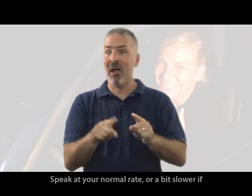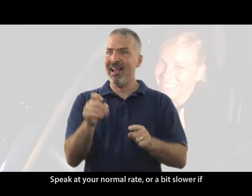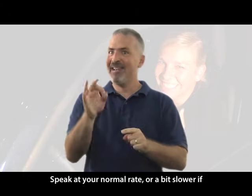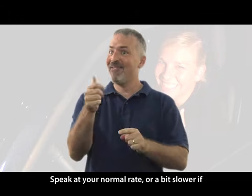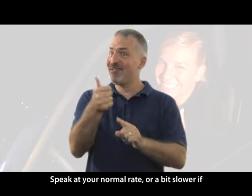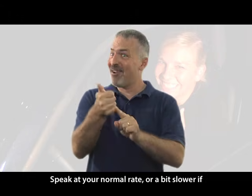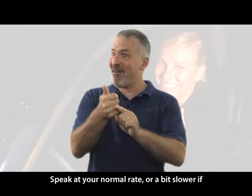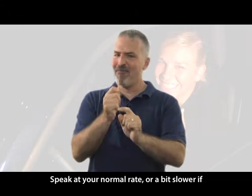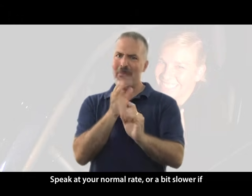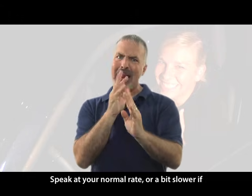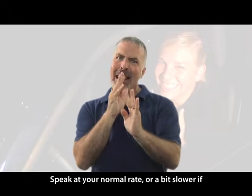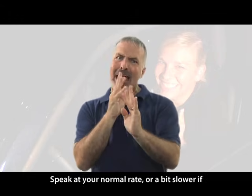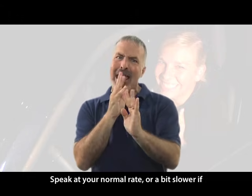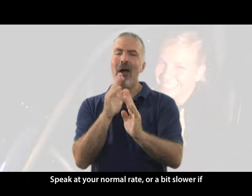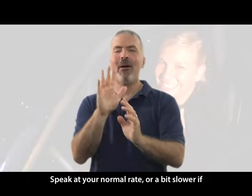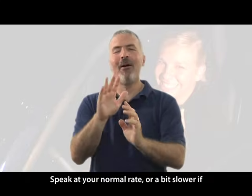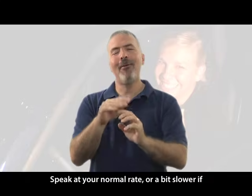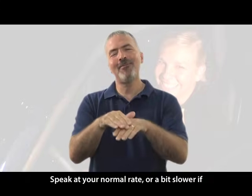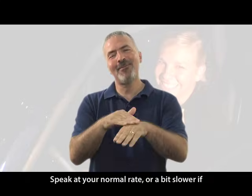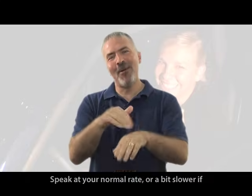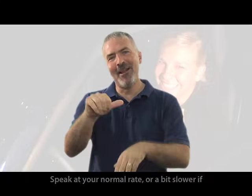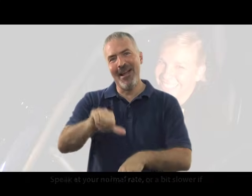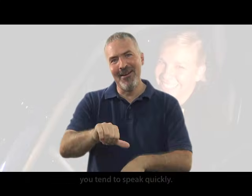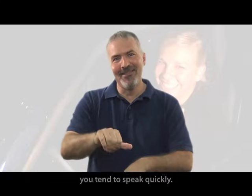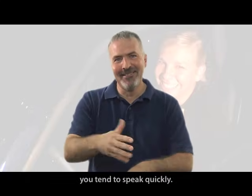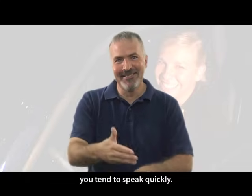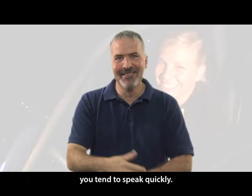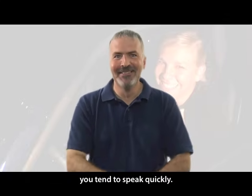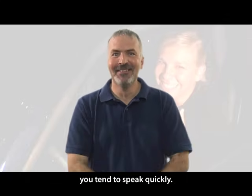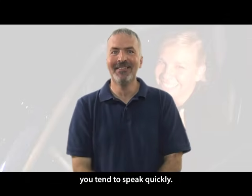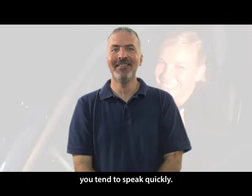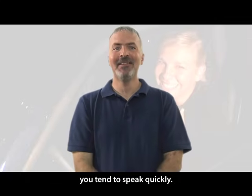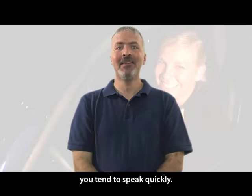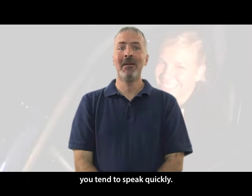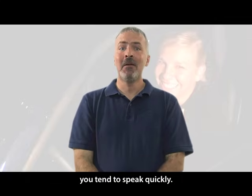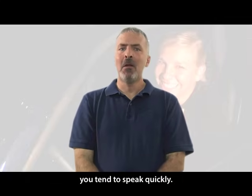Speak at your normal rate or a bit slower if you tend to speak quickly.